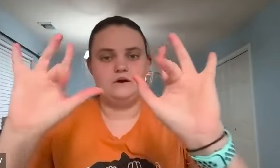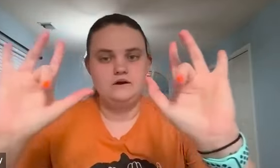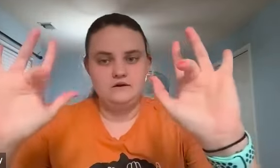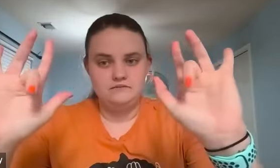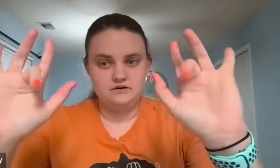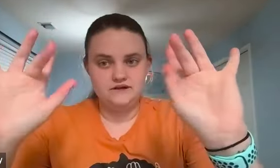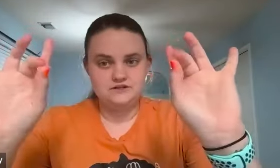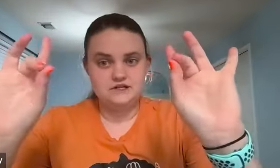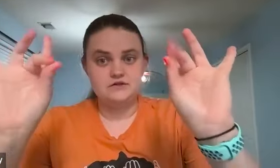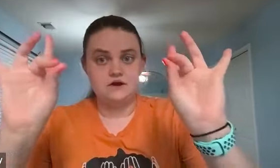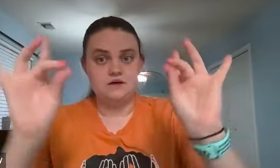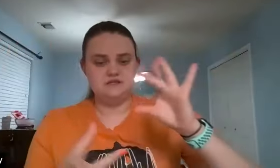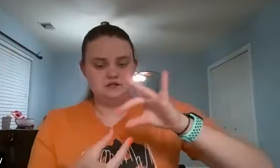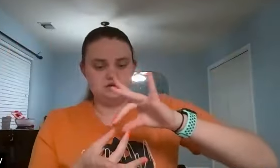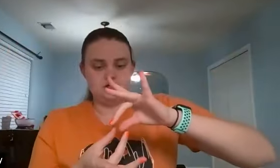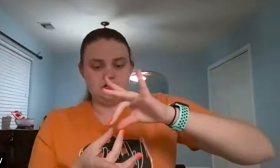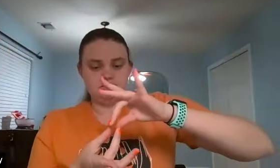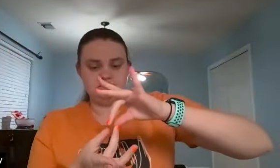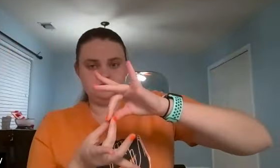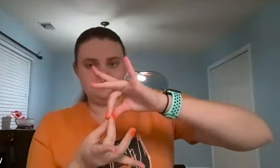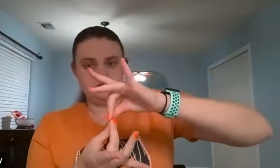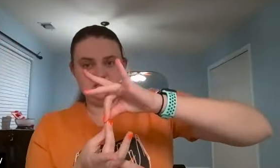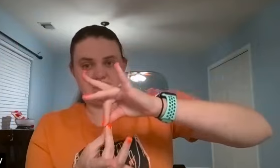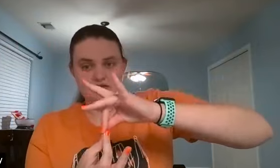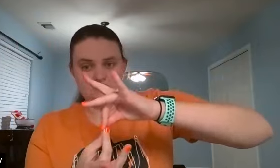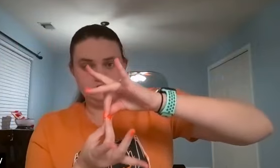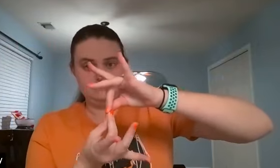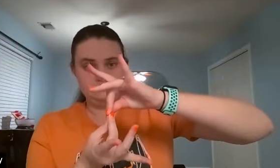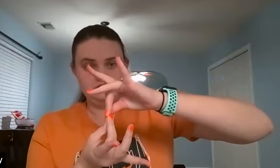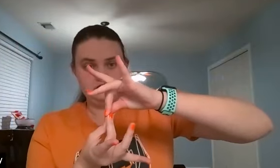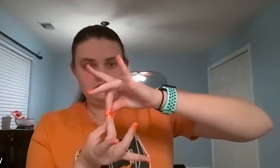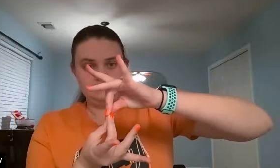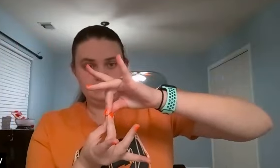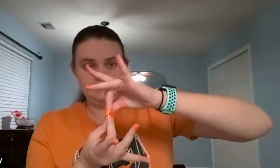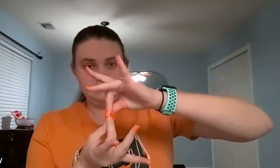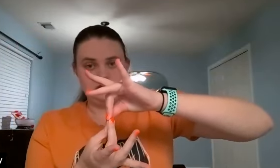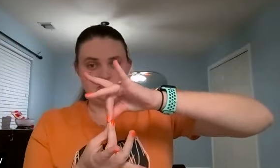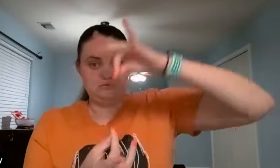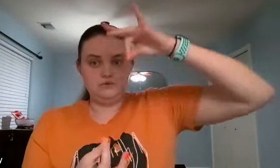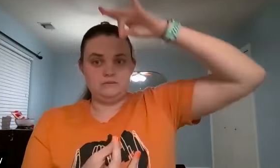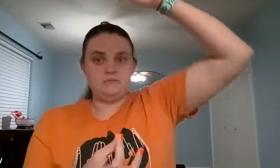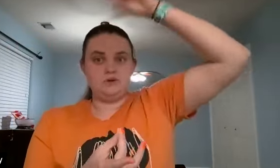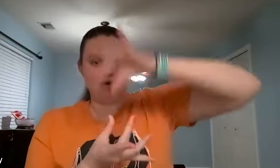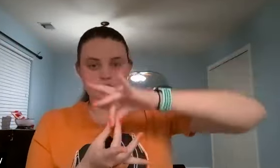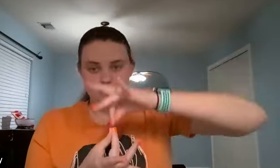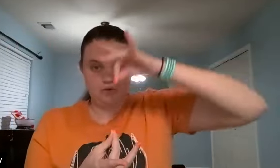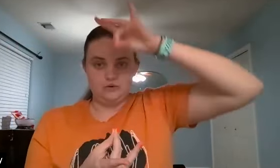your middle fingers and your thumbs, and you're going to start them together, and then you pull them up.